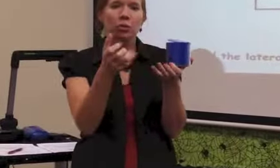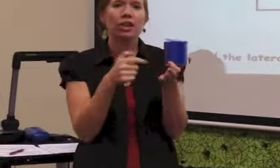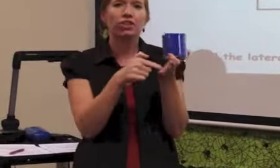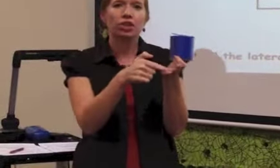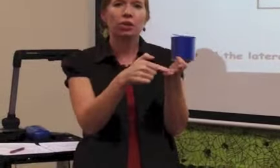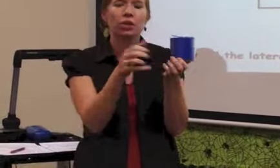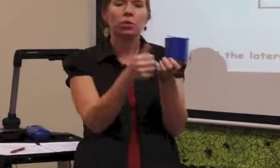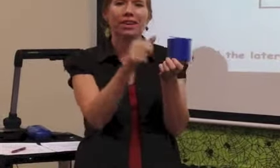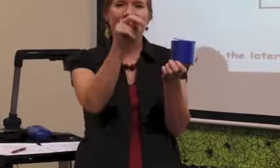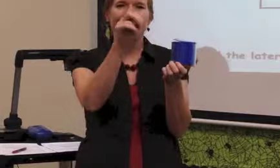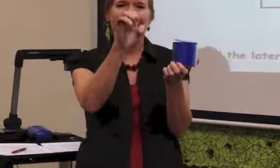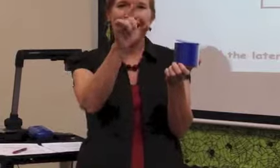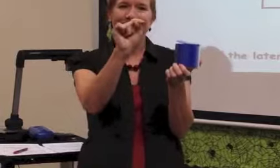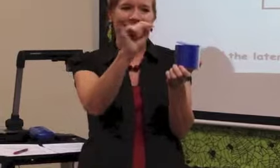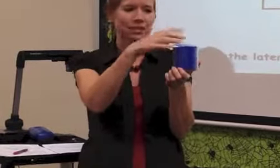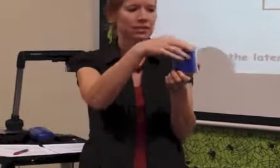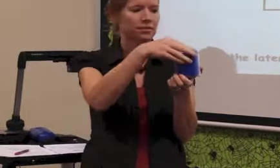want to show you with the net.